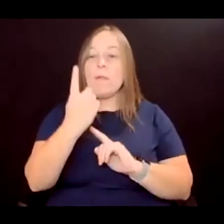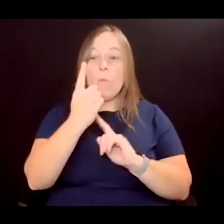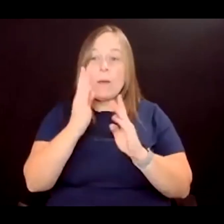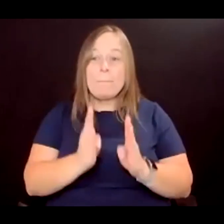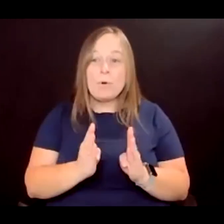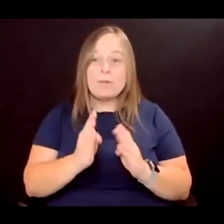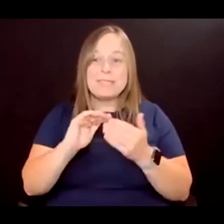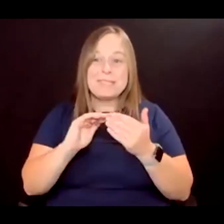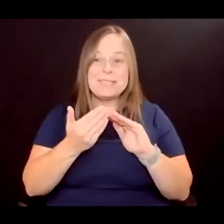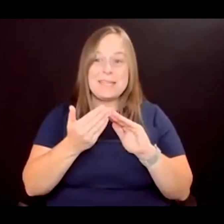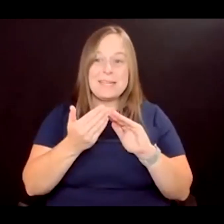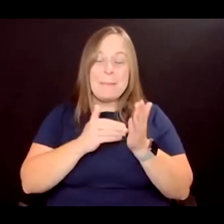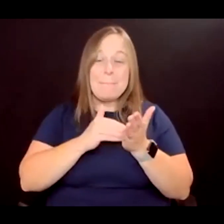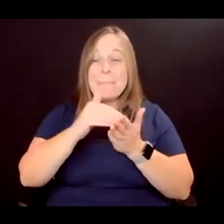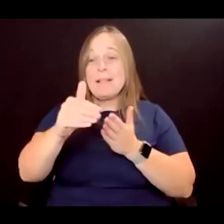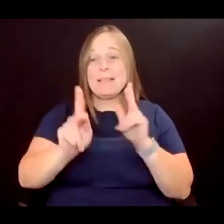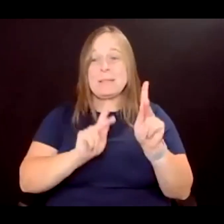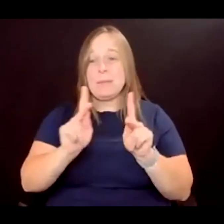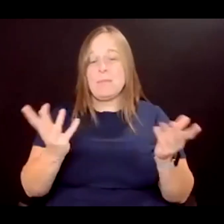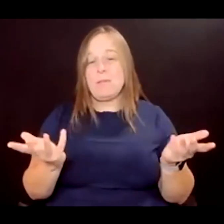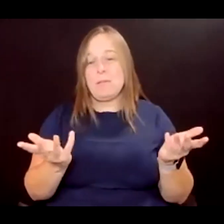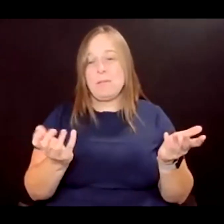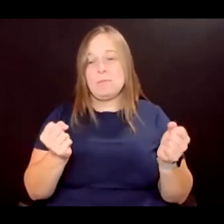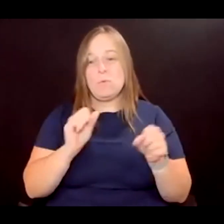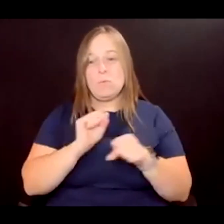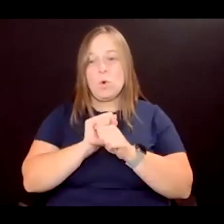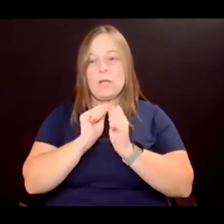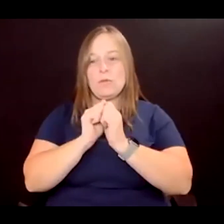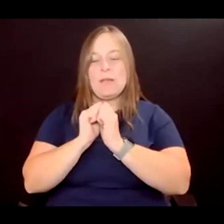Awesome. Thank you so much for that. And I hope that